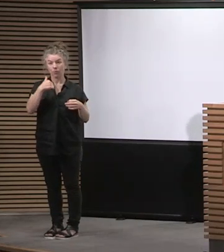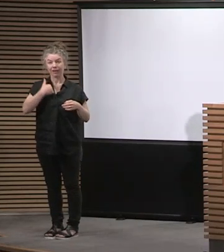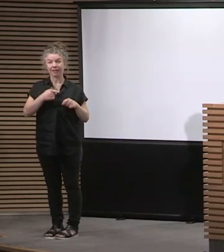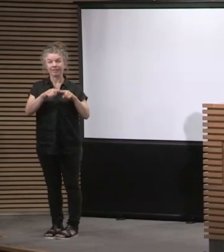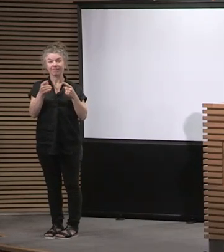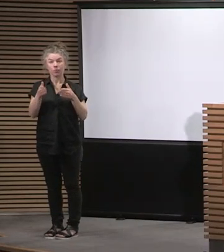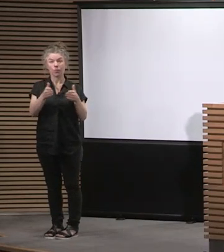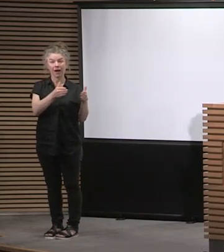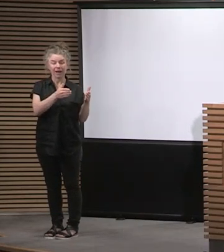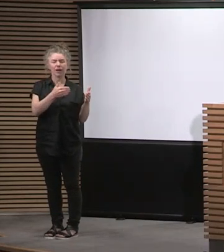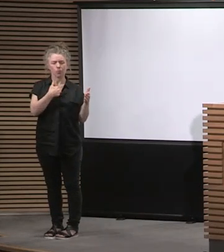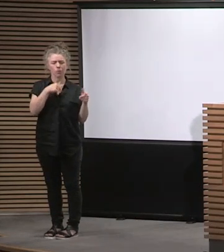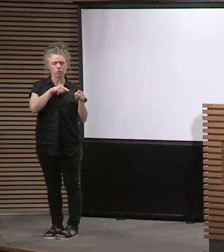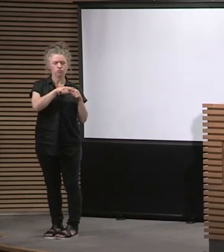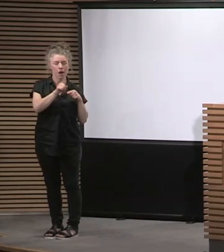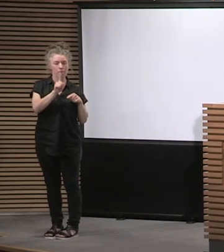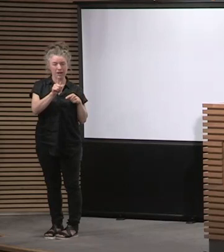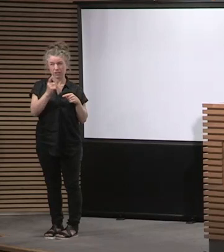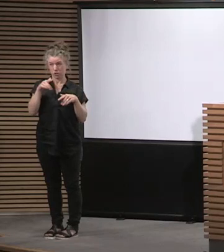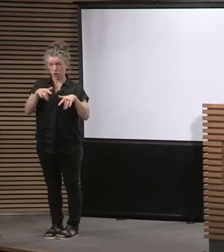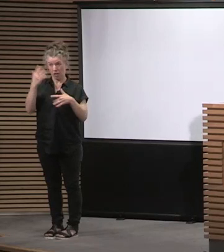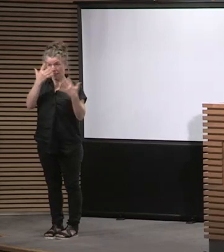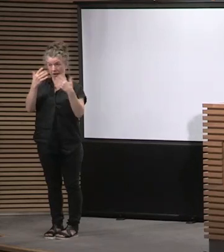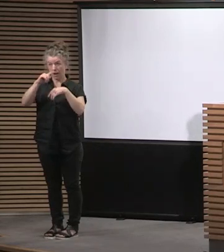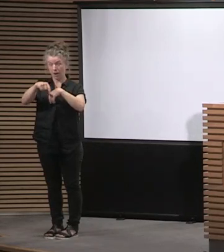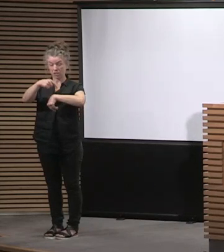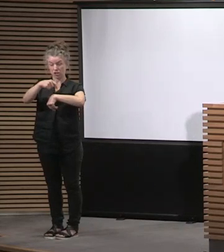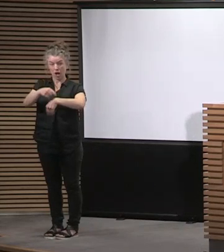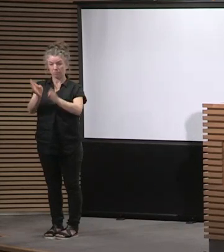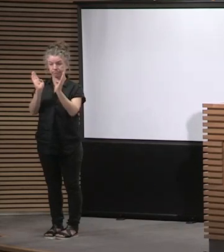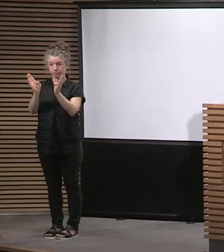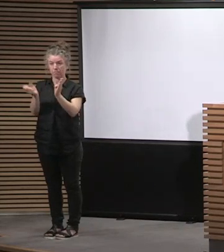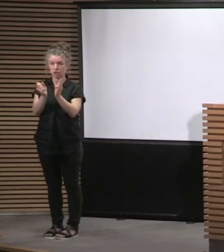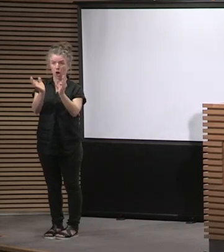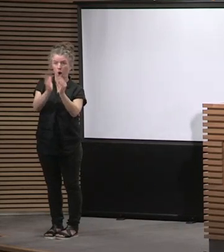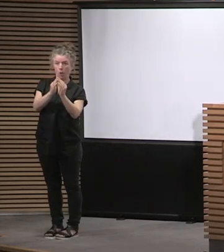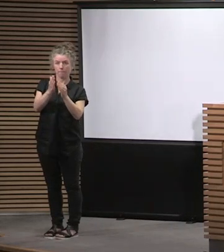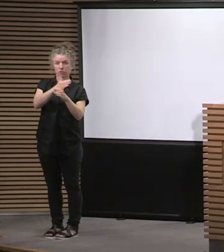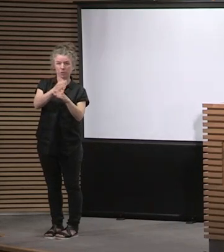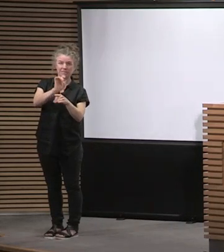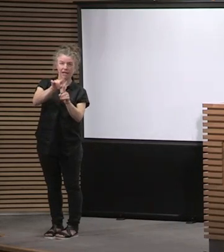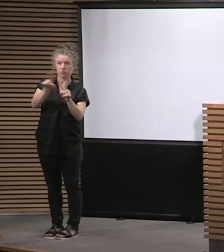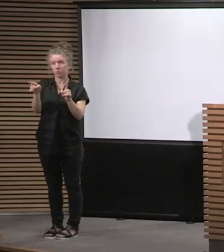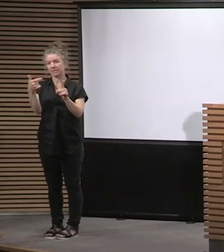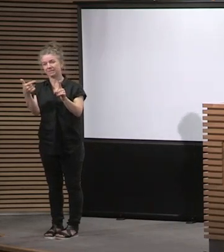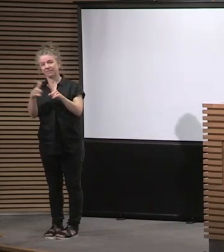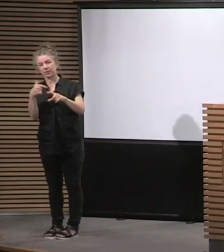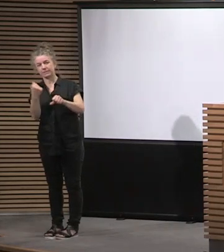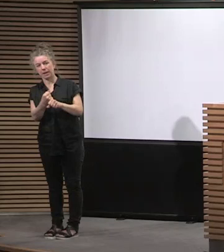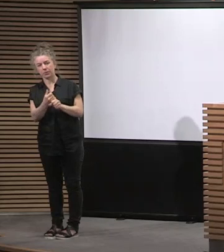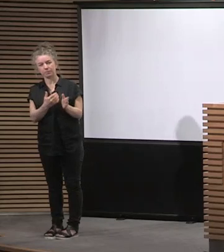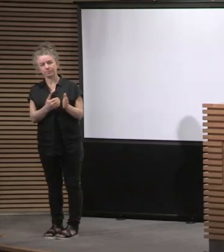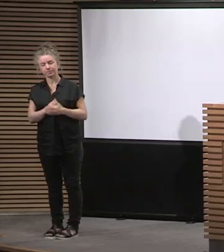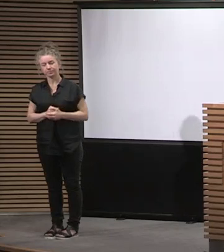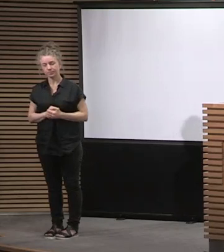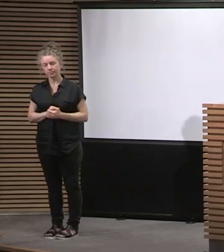but we're not looking at that yet. Would that be fair to say? No, I haven't had any discussions about that yet. Fiona, a couple of questions on testing. We're still hearing of people